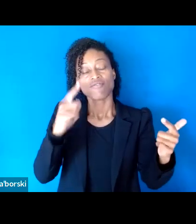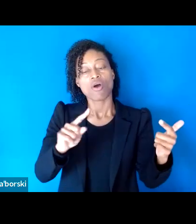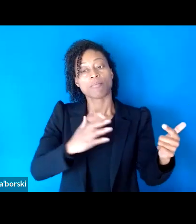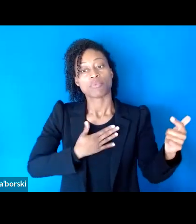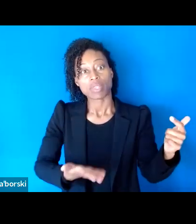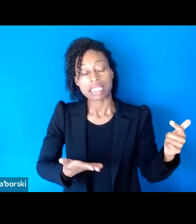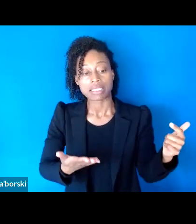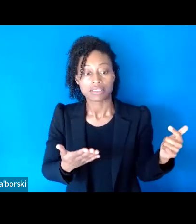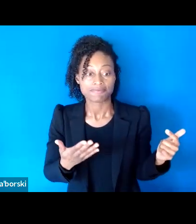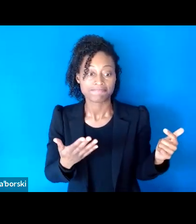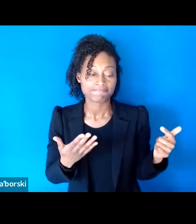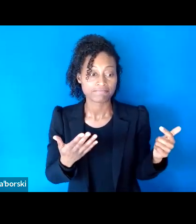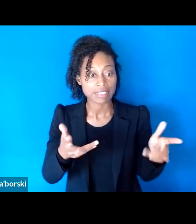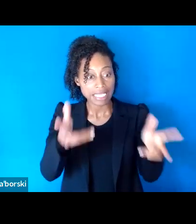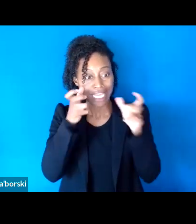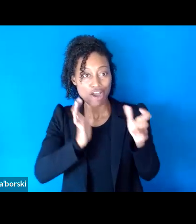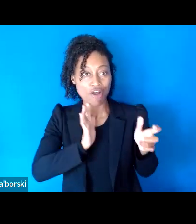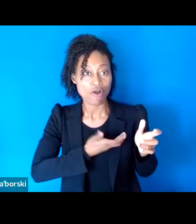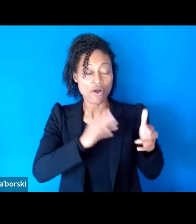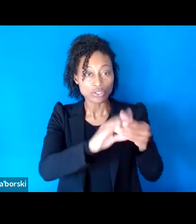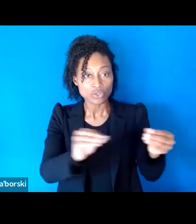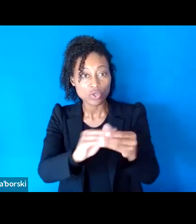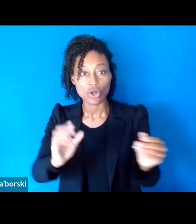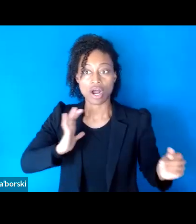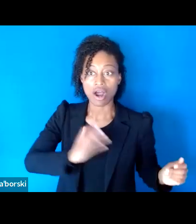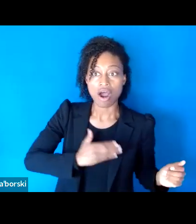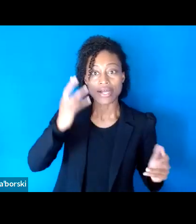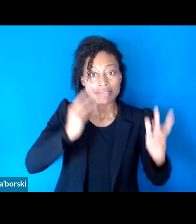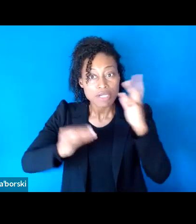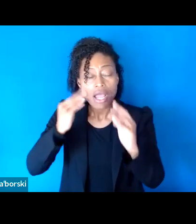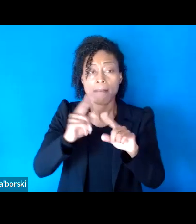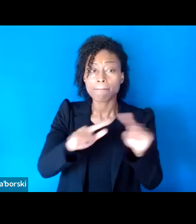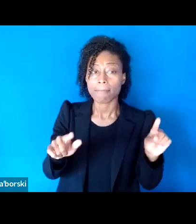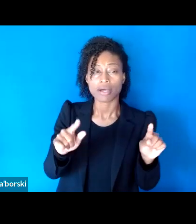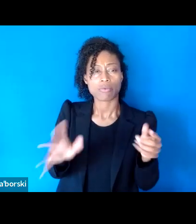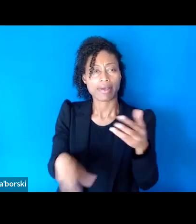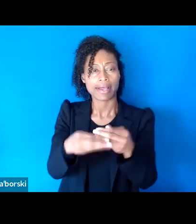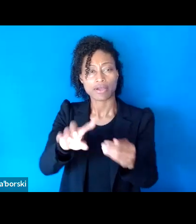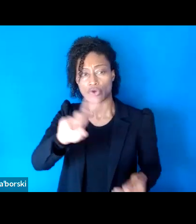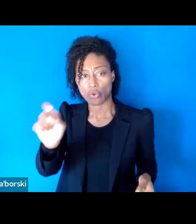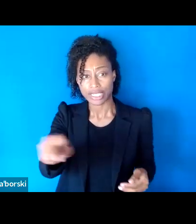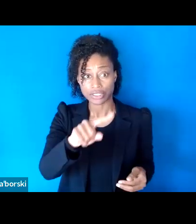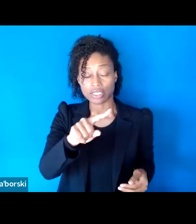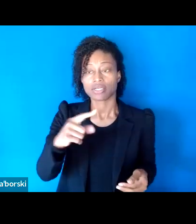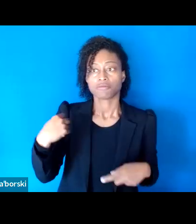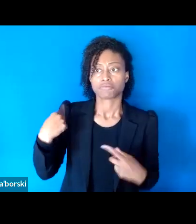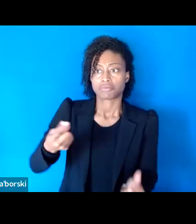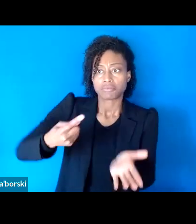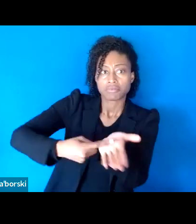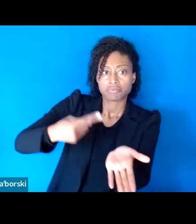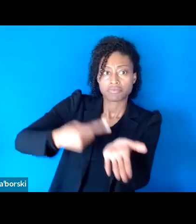to hear our stories, hear about our experiences. But I also had a question to you all. We've been talking a lot